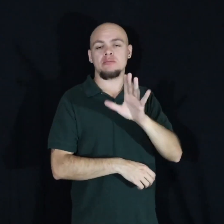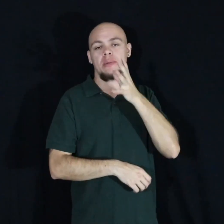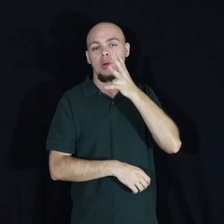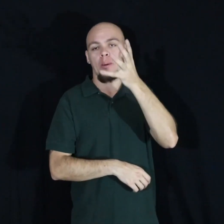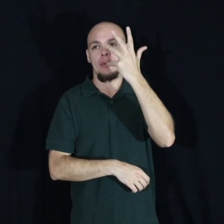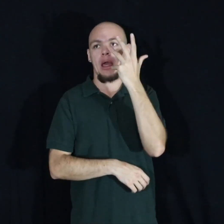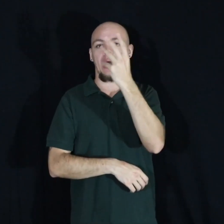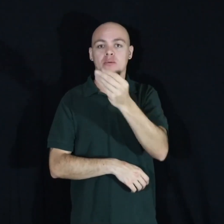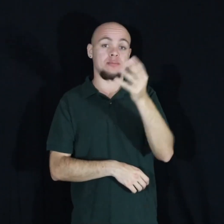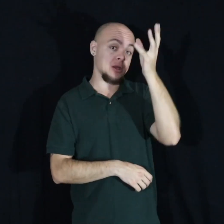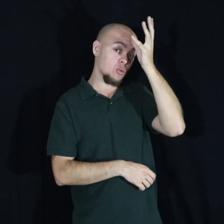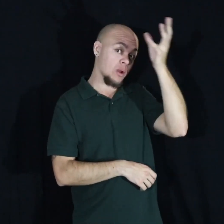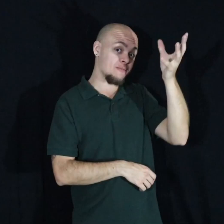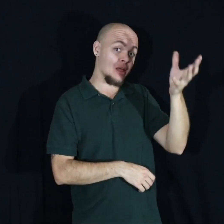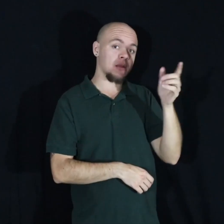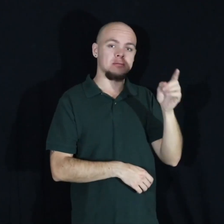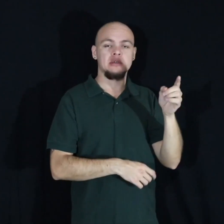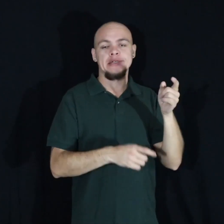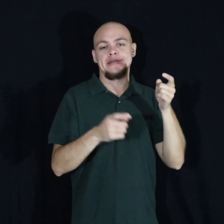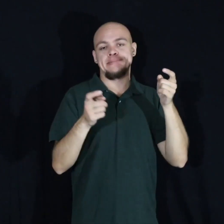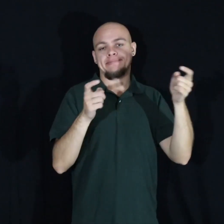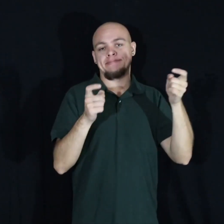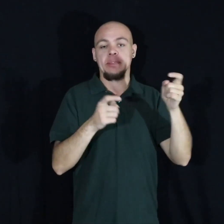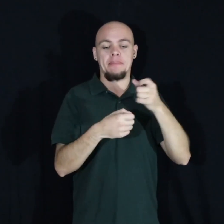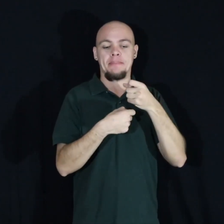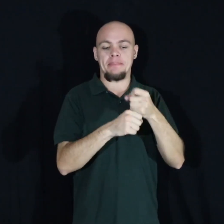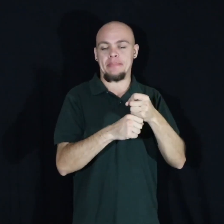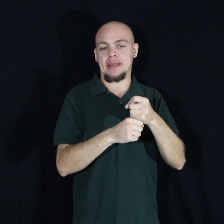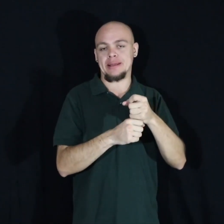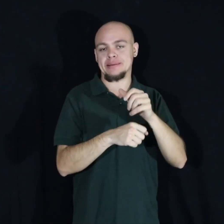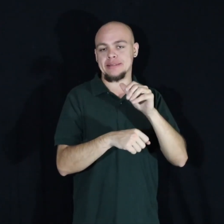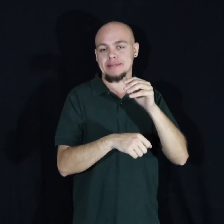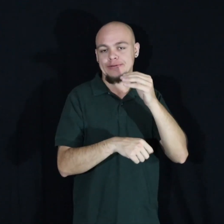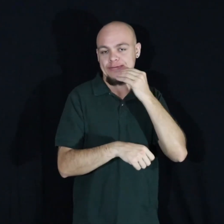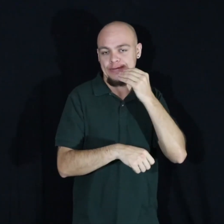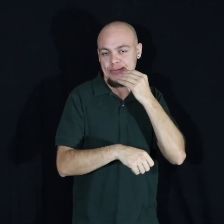out, and my grandfather was in charge of making us dinner.